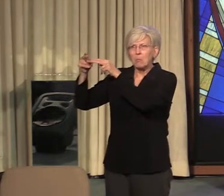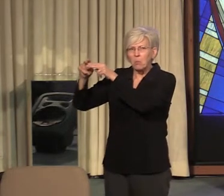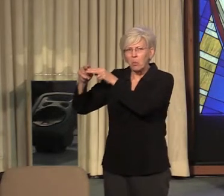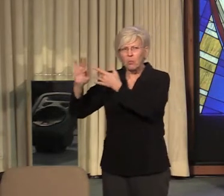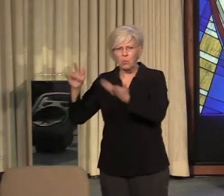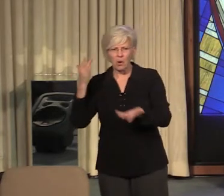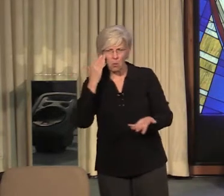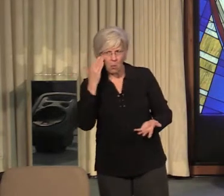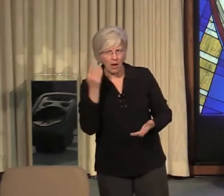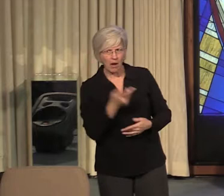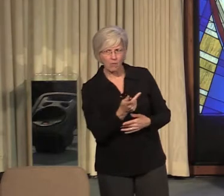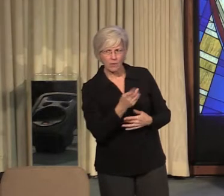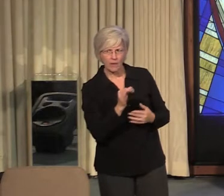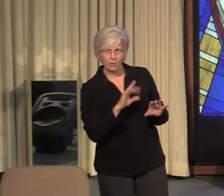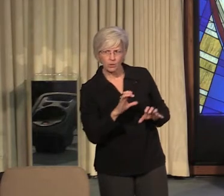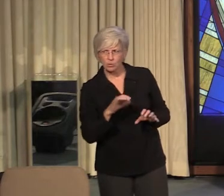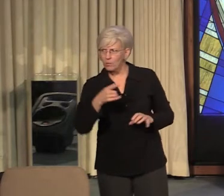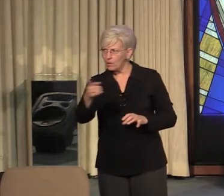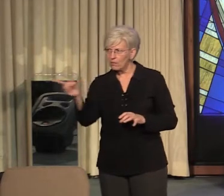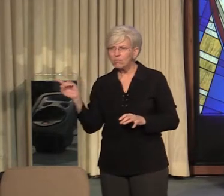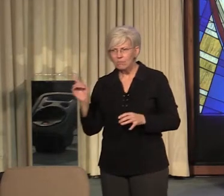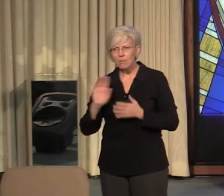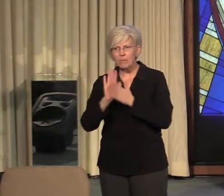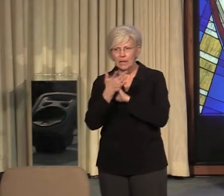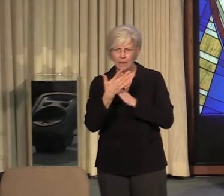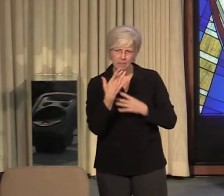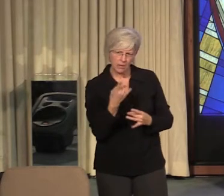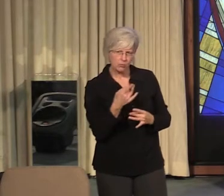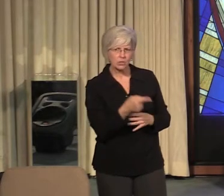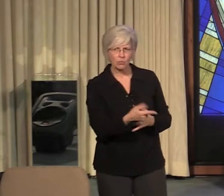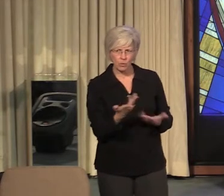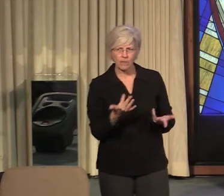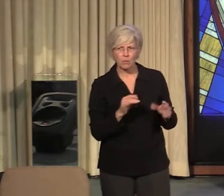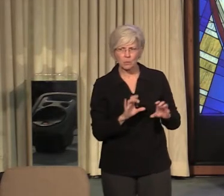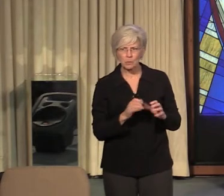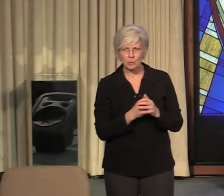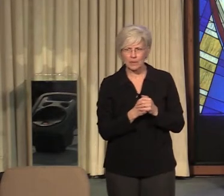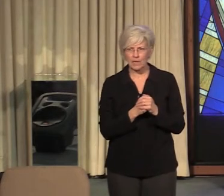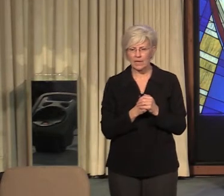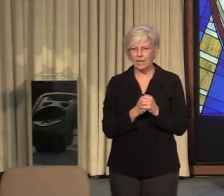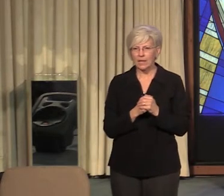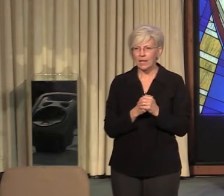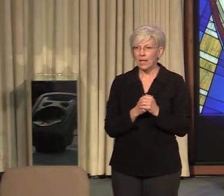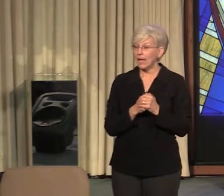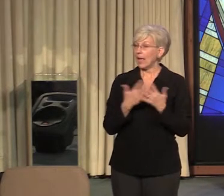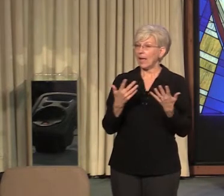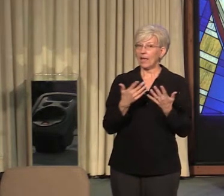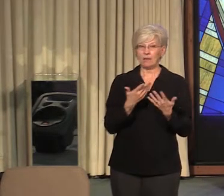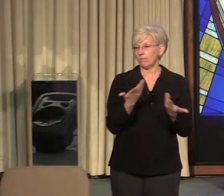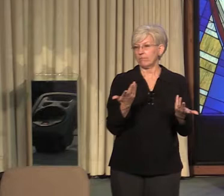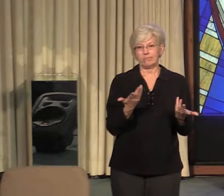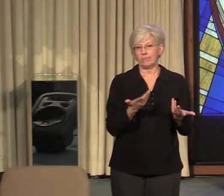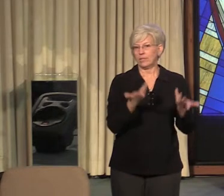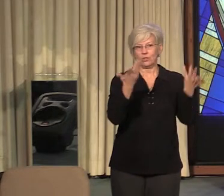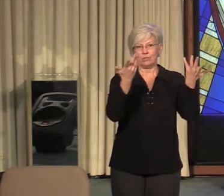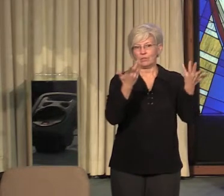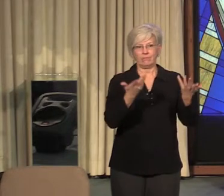more people became interested. And what they were doing took on a life of its own.